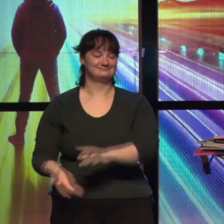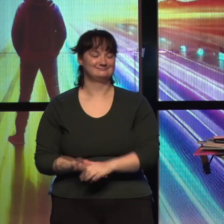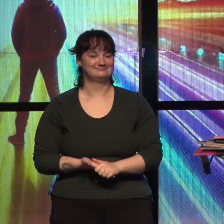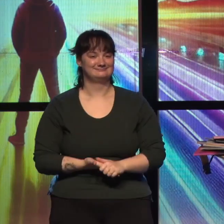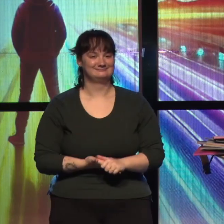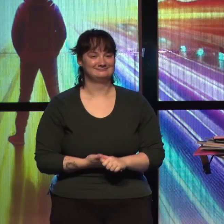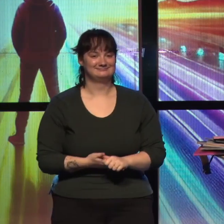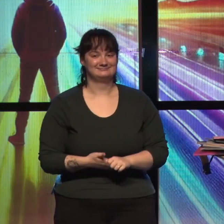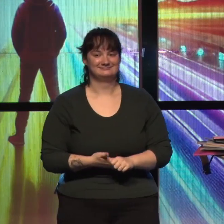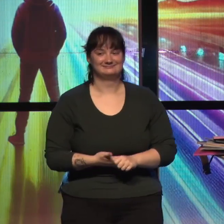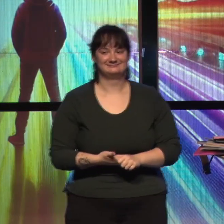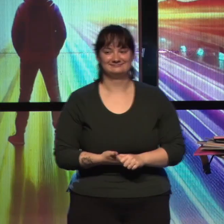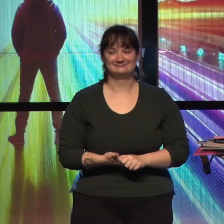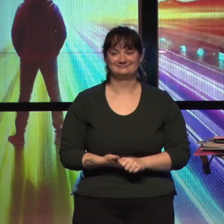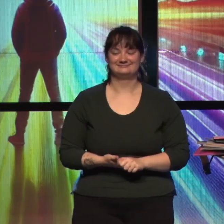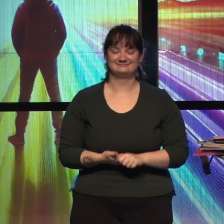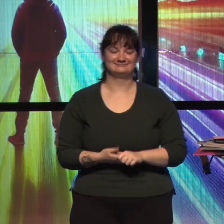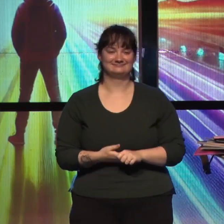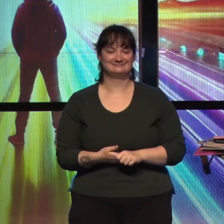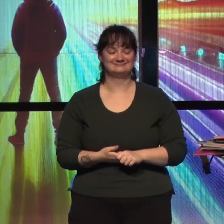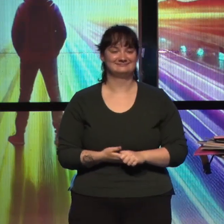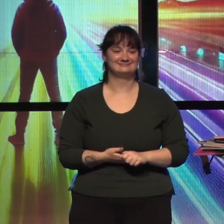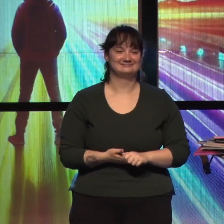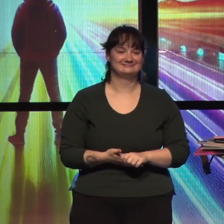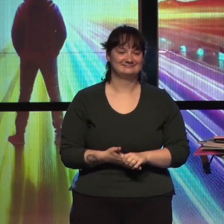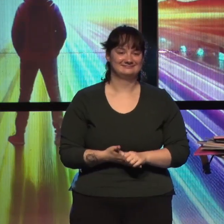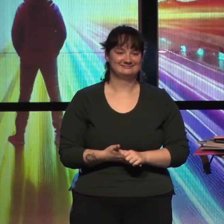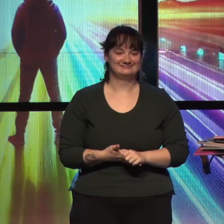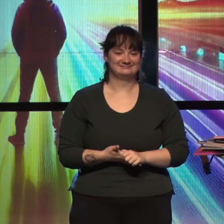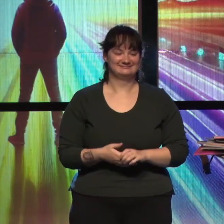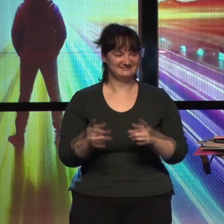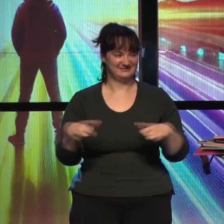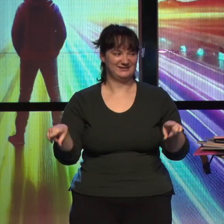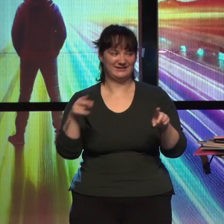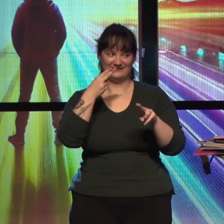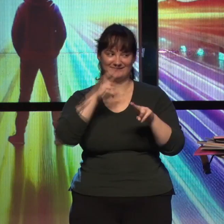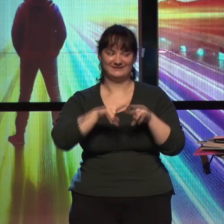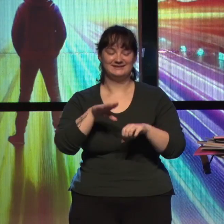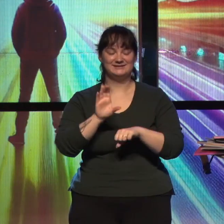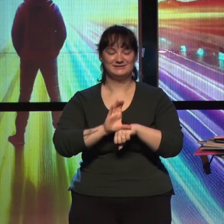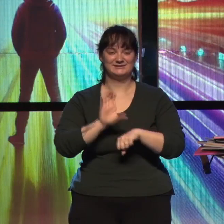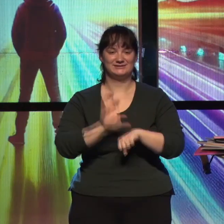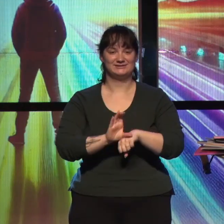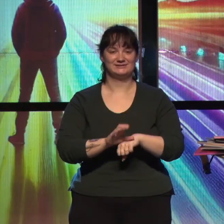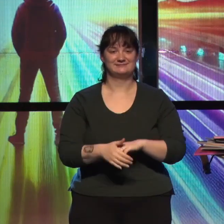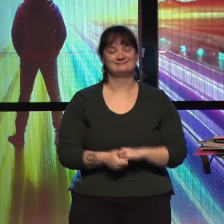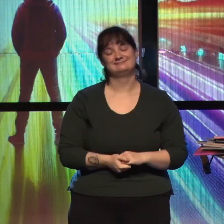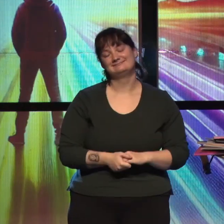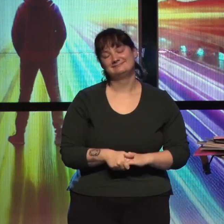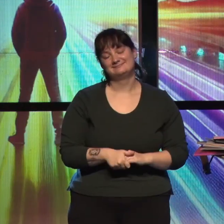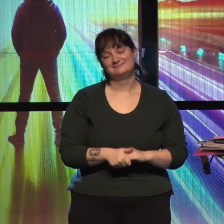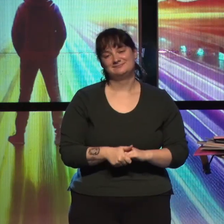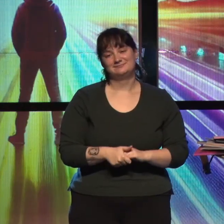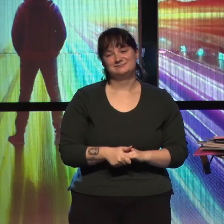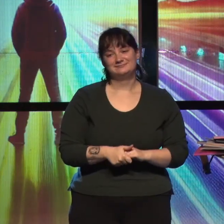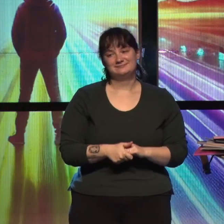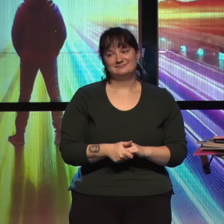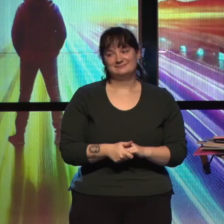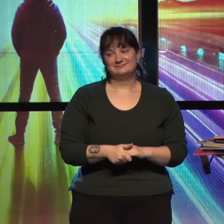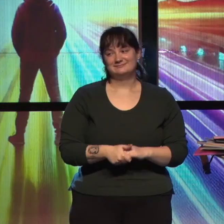as like an amen, so I'll take it. Y'all are a fun church. I wish more people knew about you. Okay, so here's the